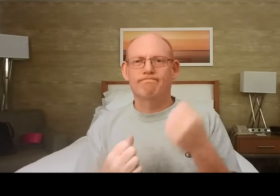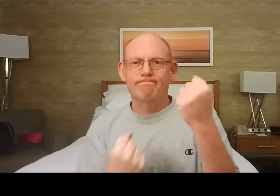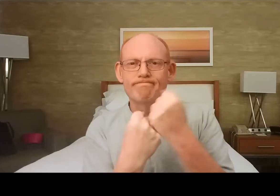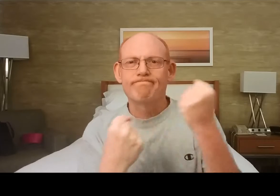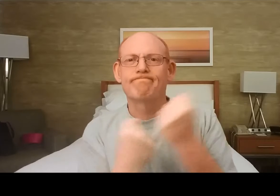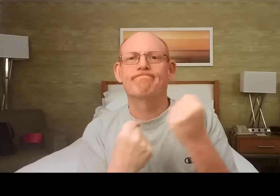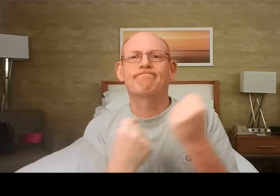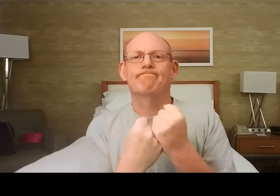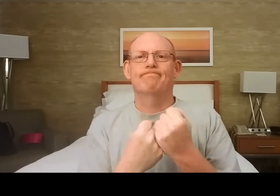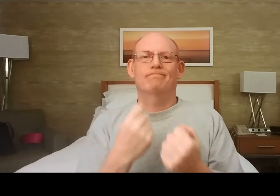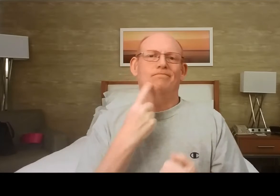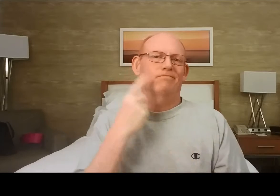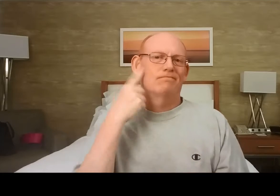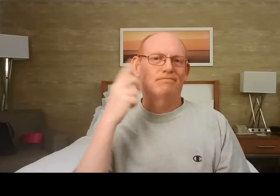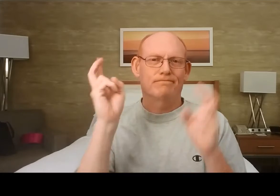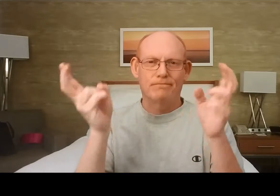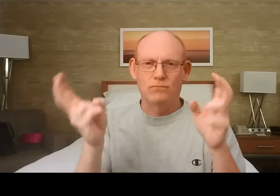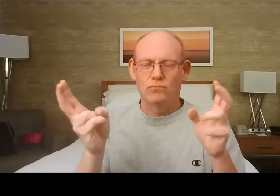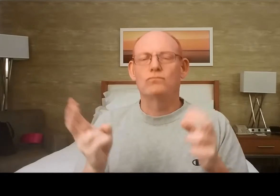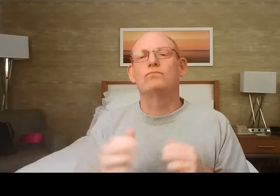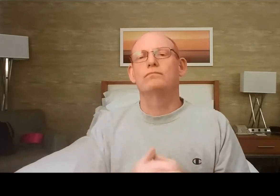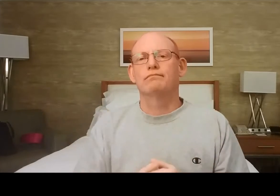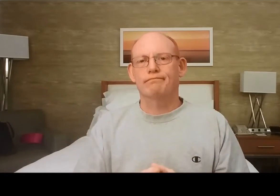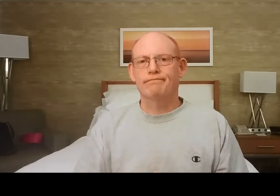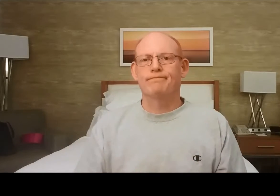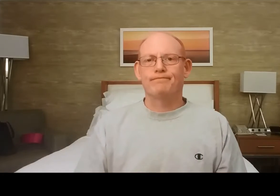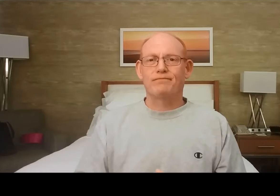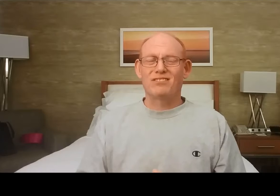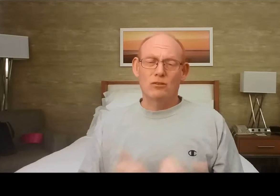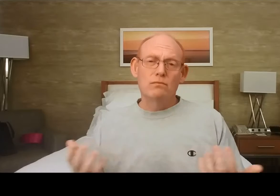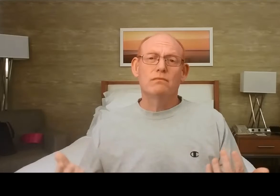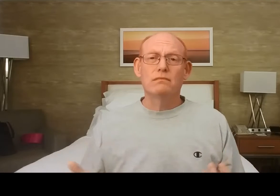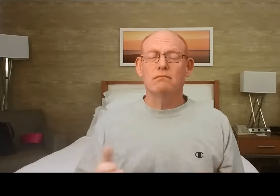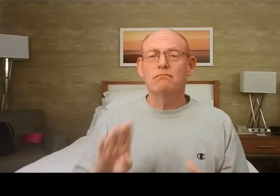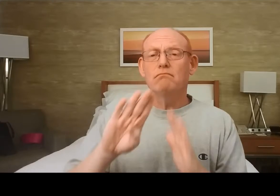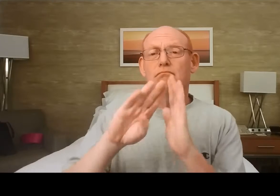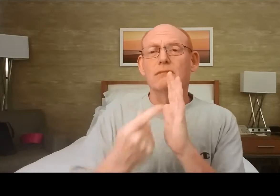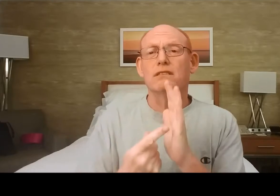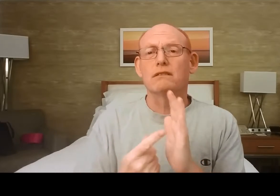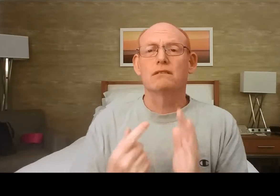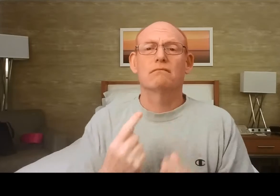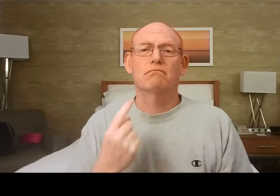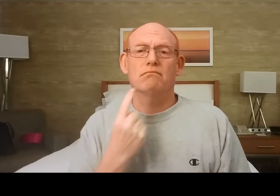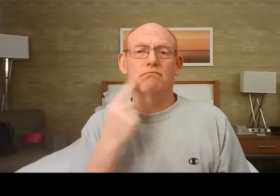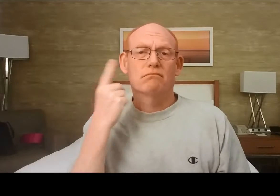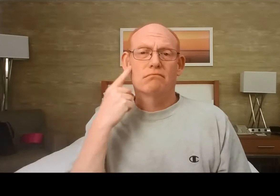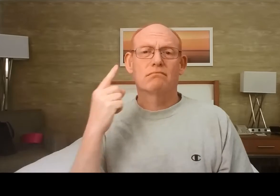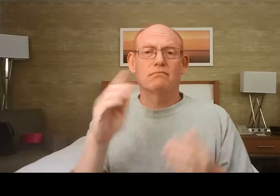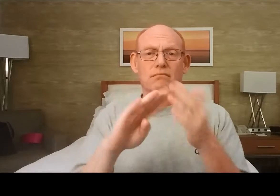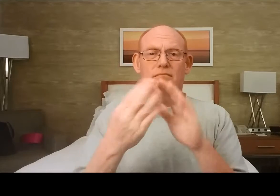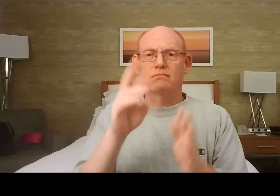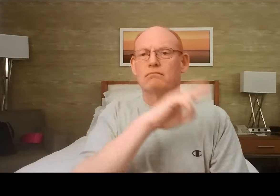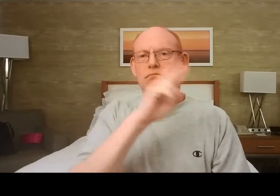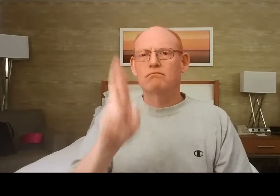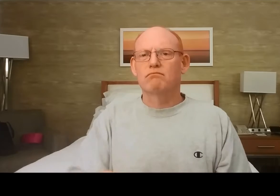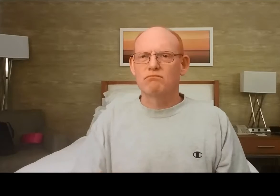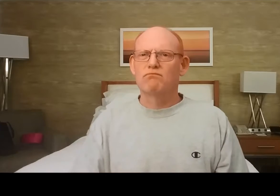advocated for a lot of deaf issues. So my background with the Rochester deaf community is pretty good.